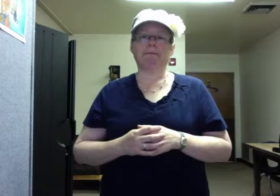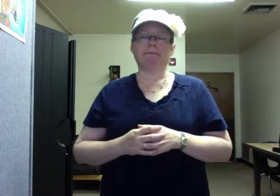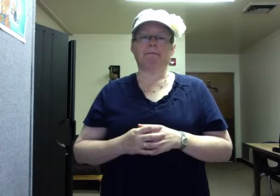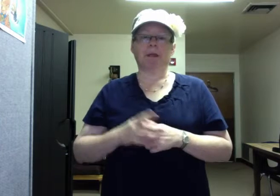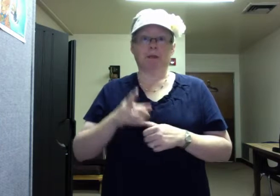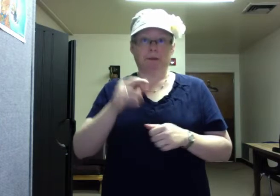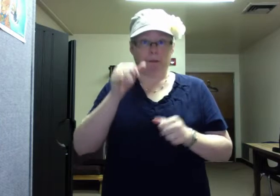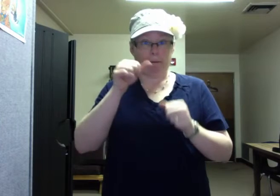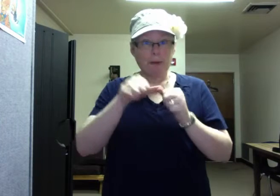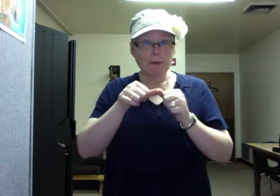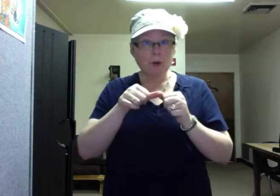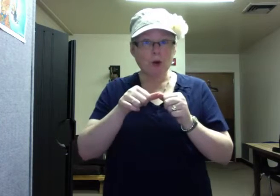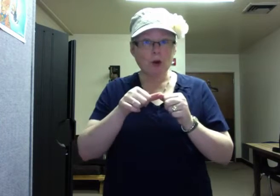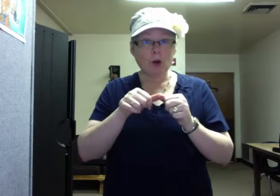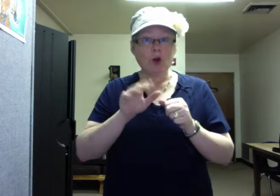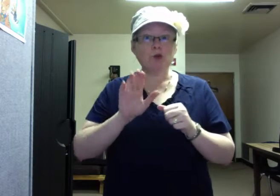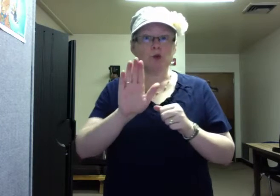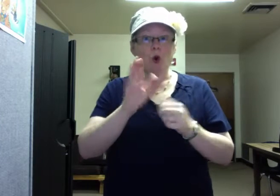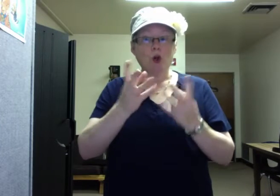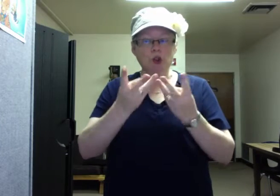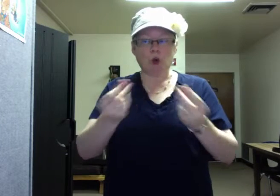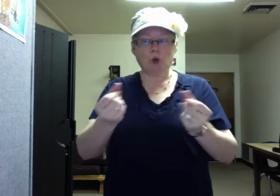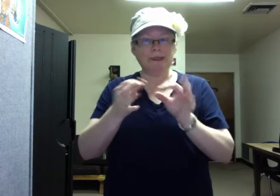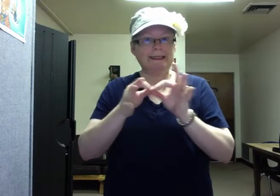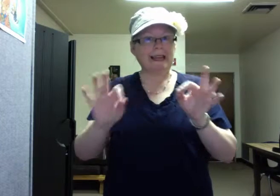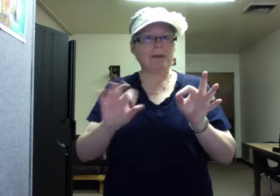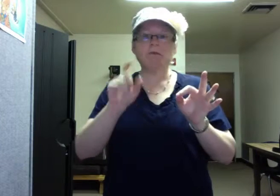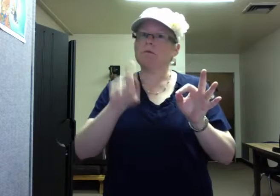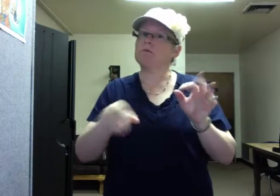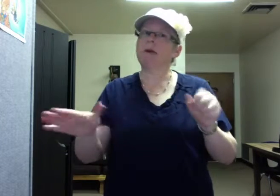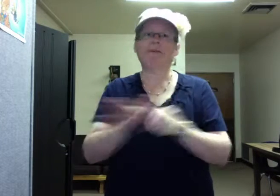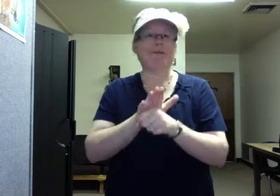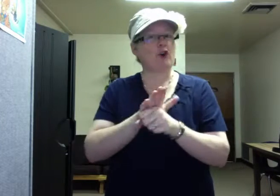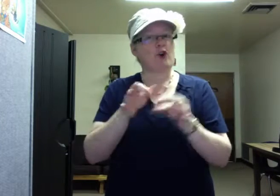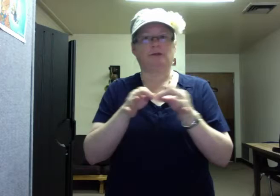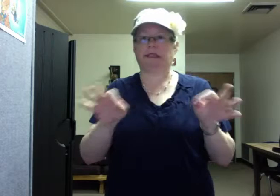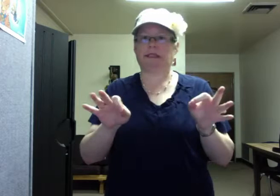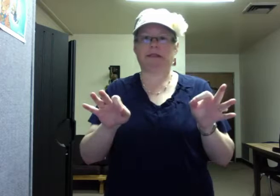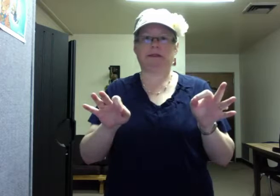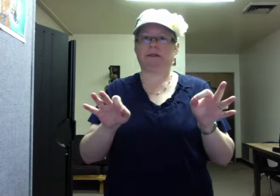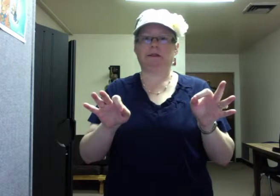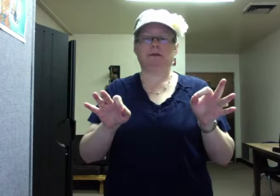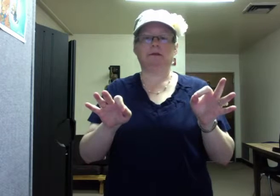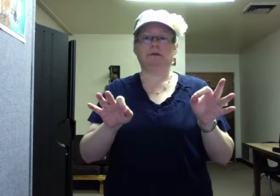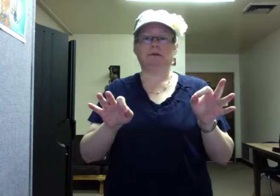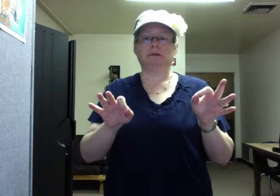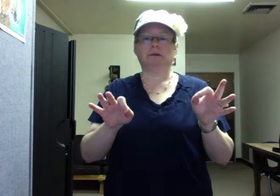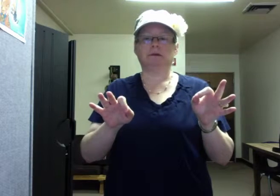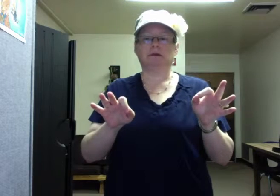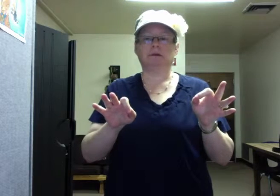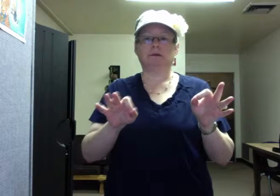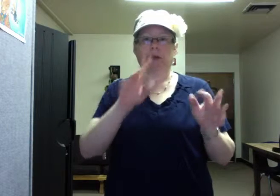Remember, your solution statement must be a complete sentence, and it simply answers your question.